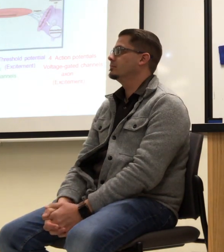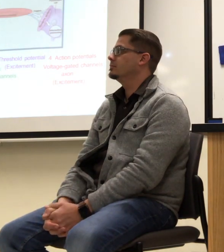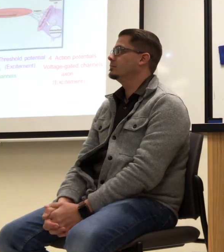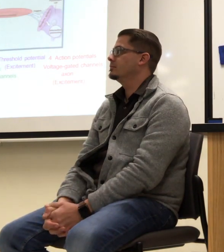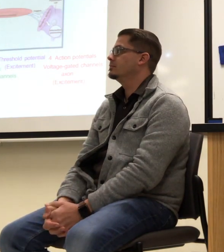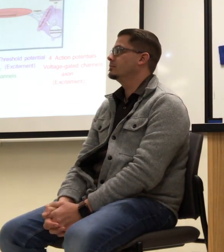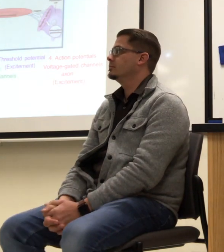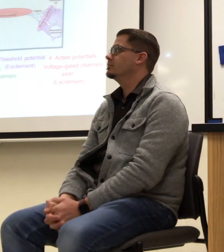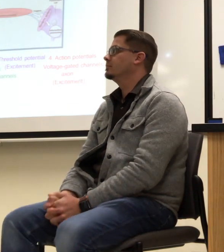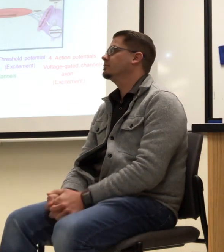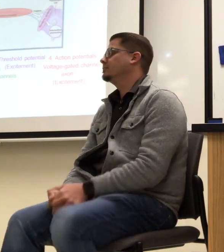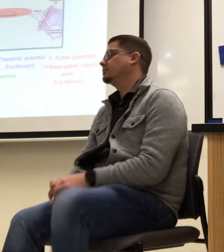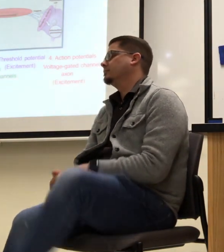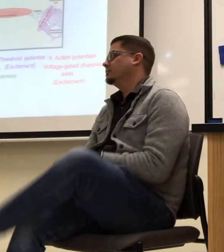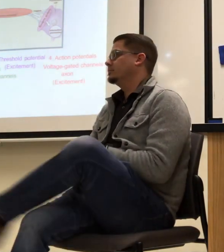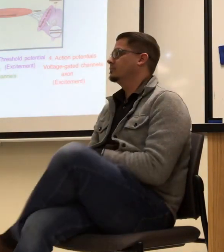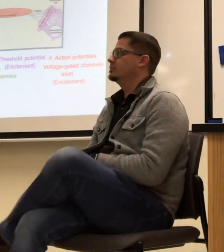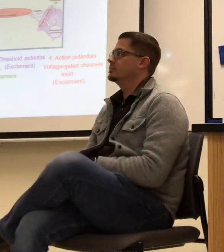All right, continue on.